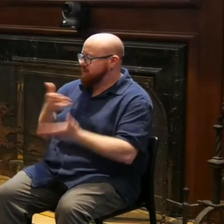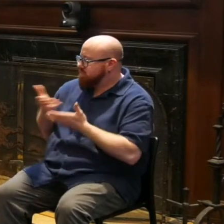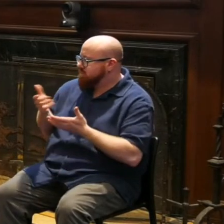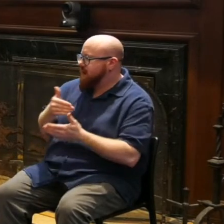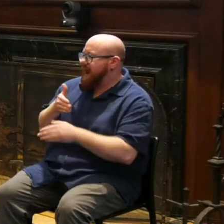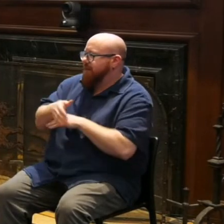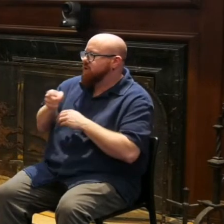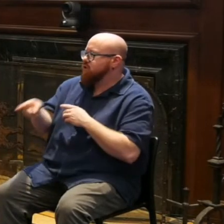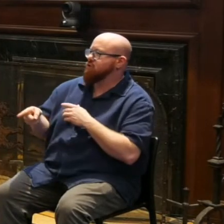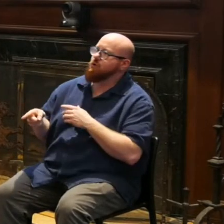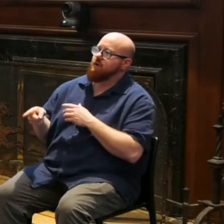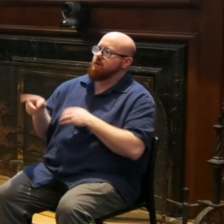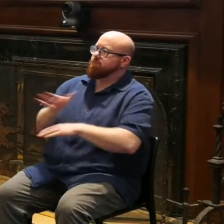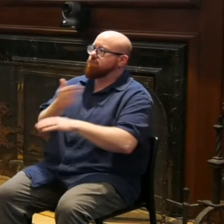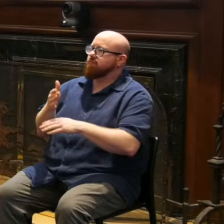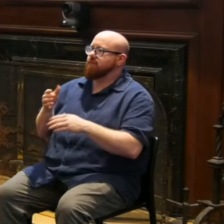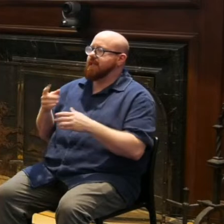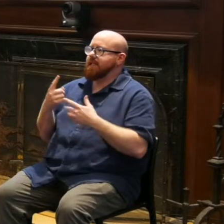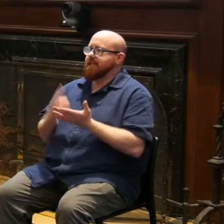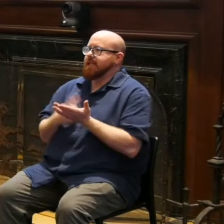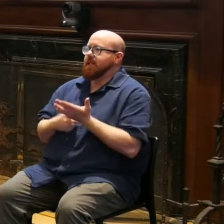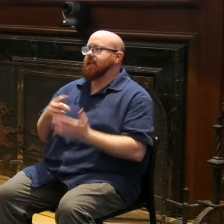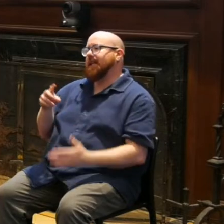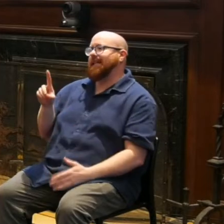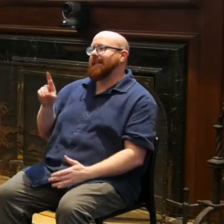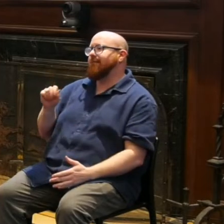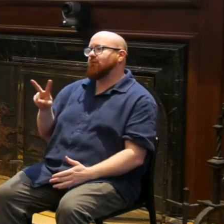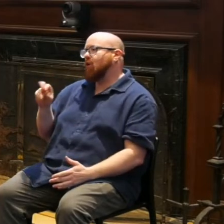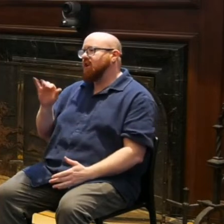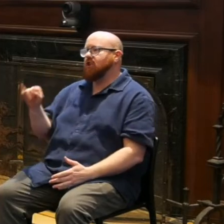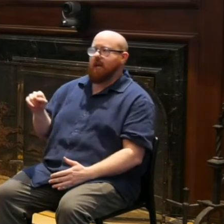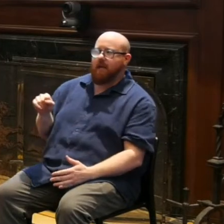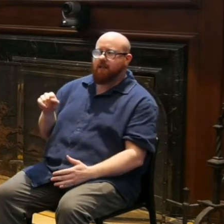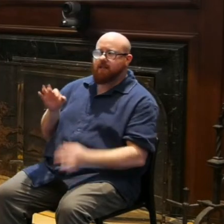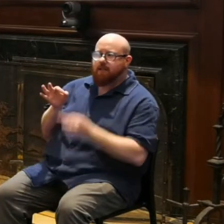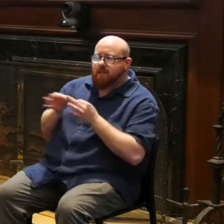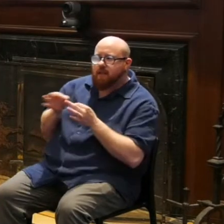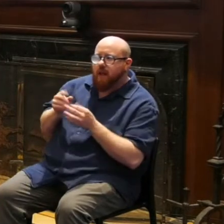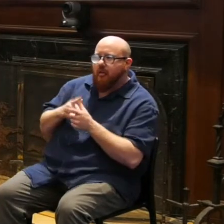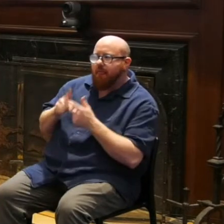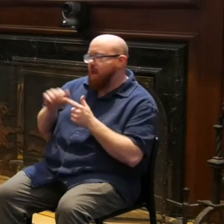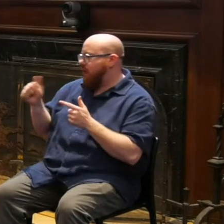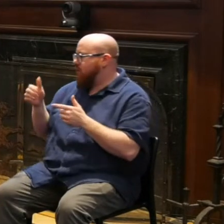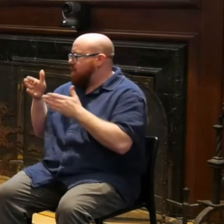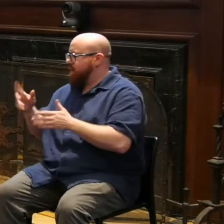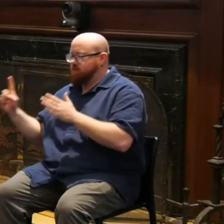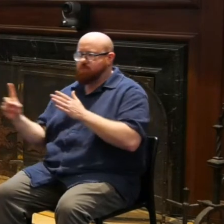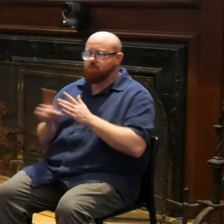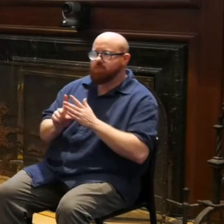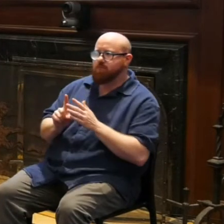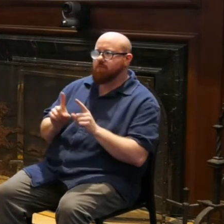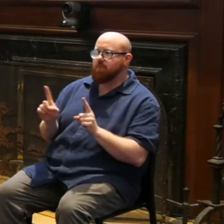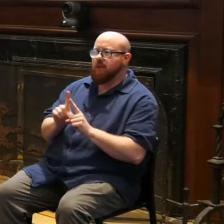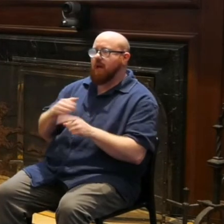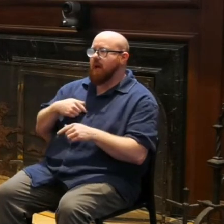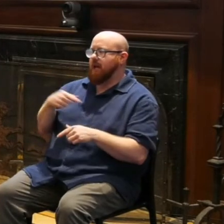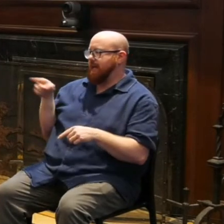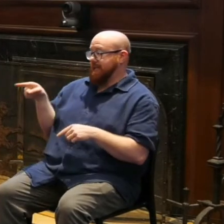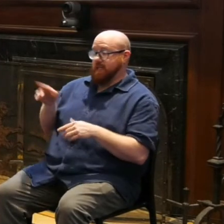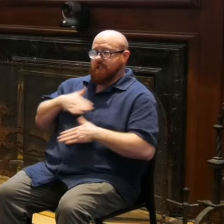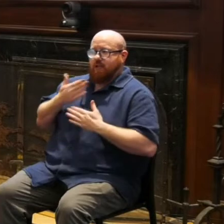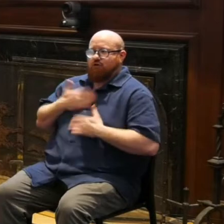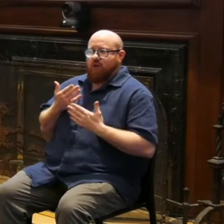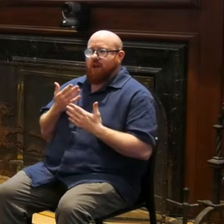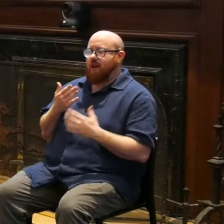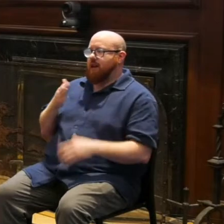discussing Dvorak's delicious intricacies when another pupil approaches. Overcome with joy, your attention soaks him up, a tall drink